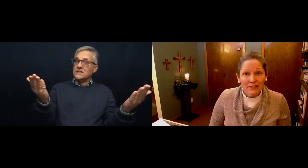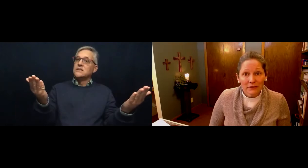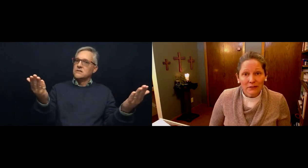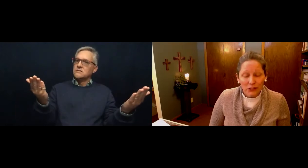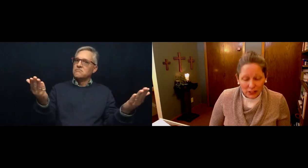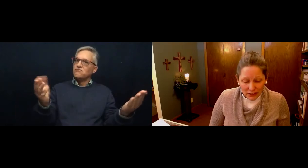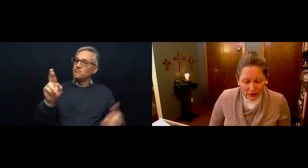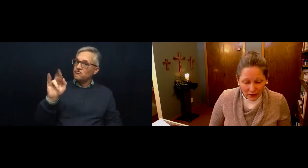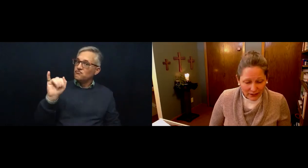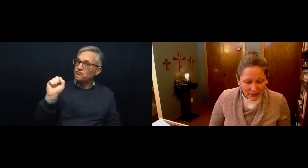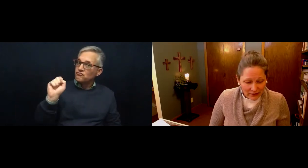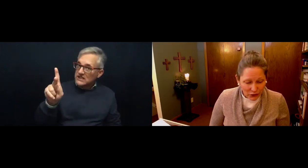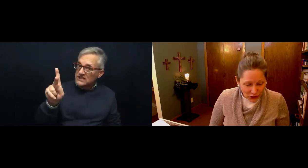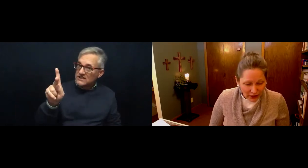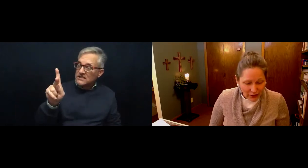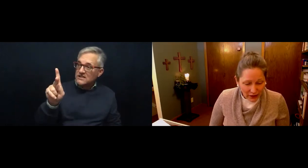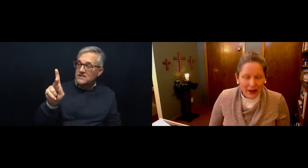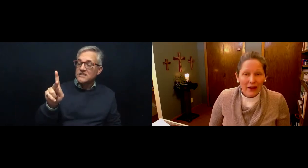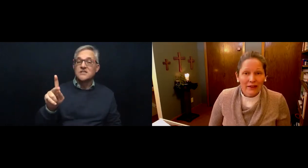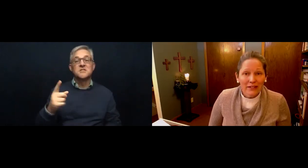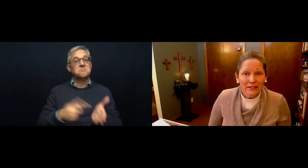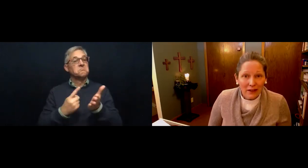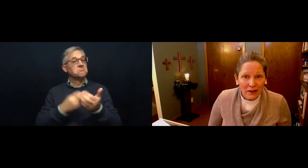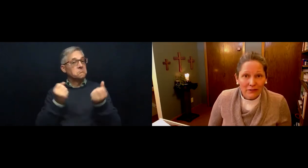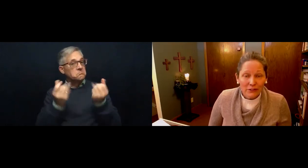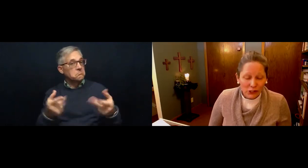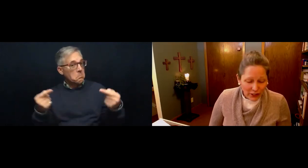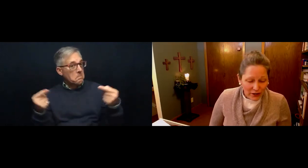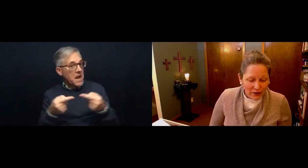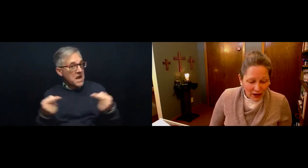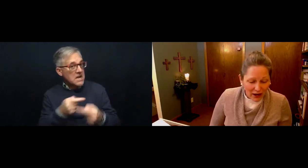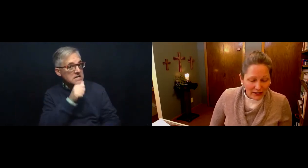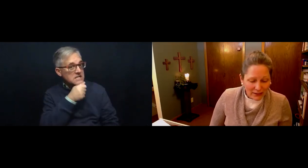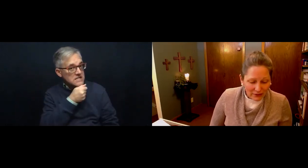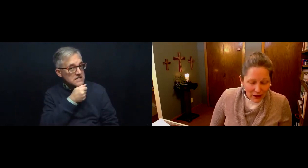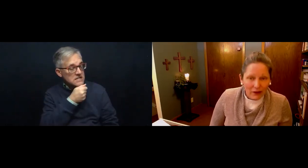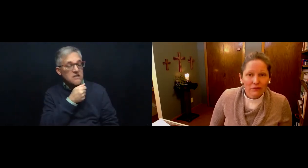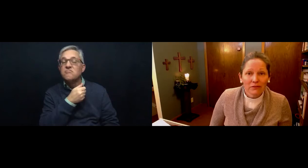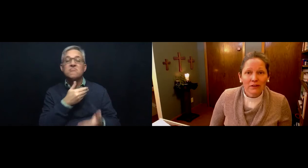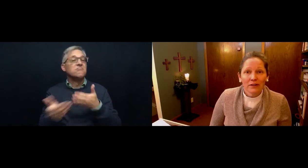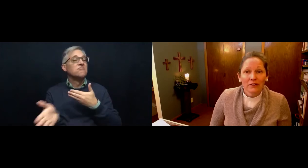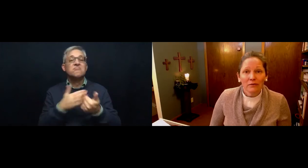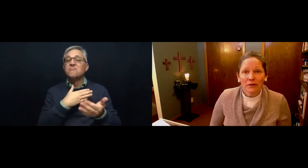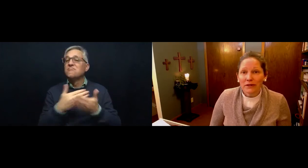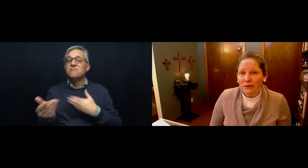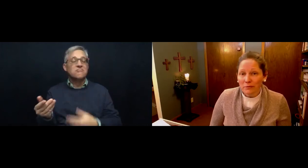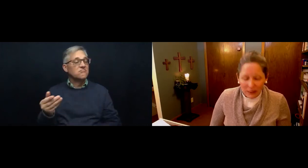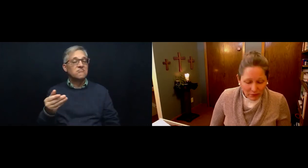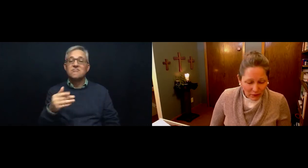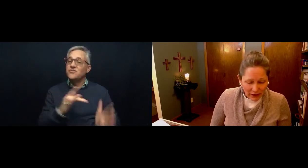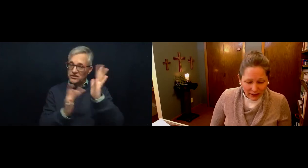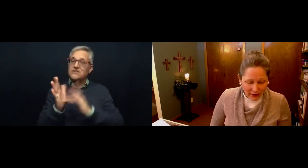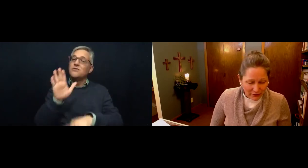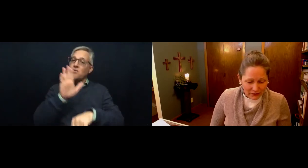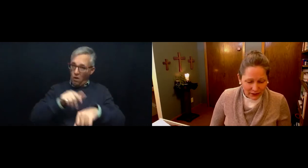And still, Jesus calls us to share this love, to share God's love with the